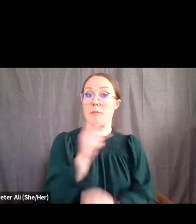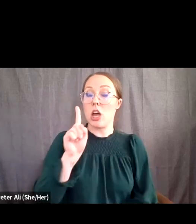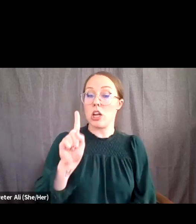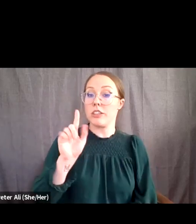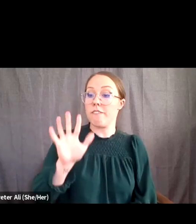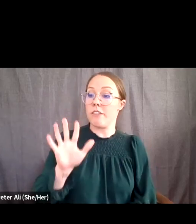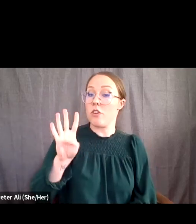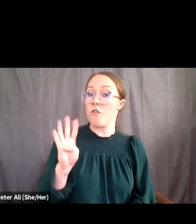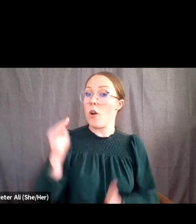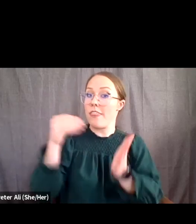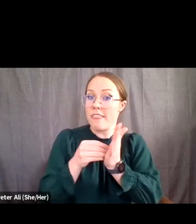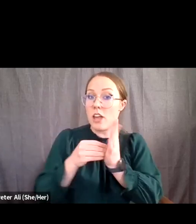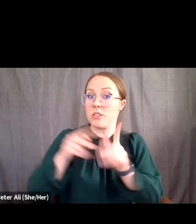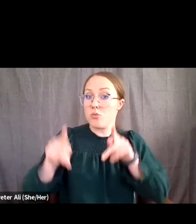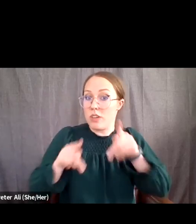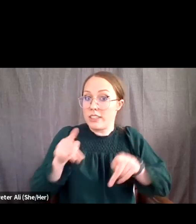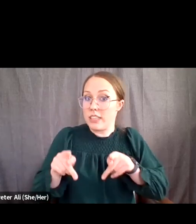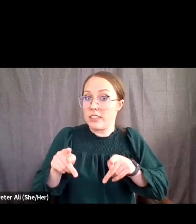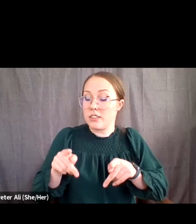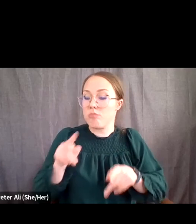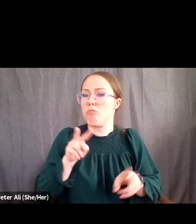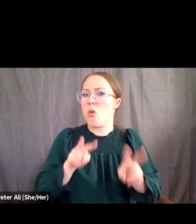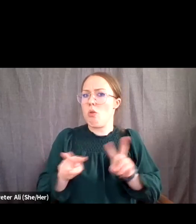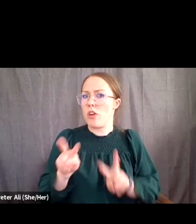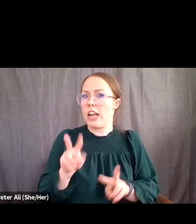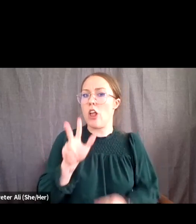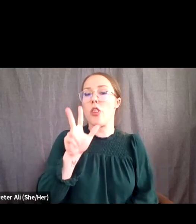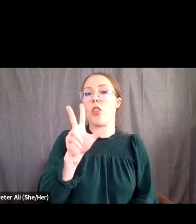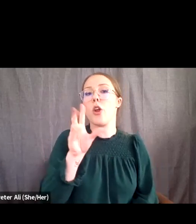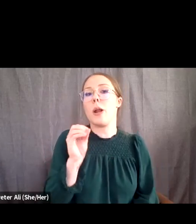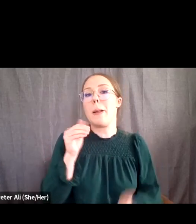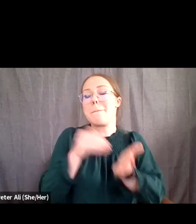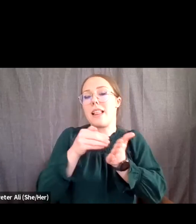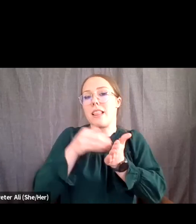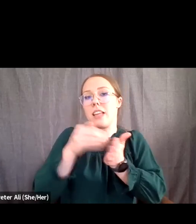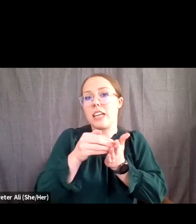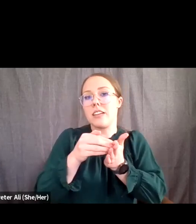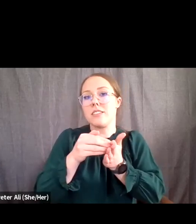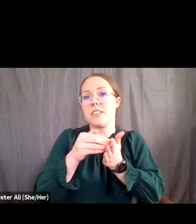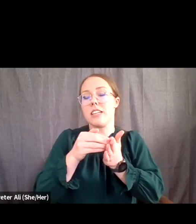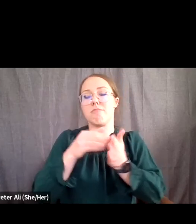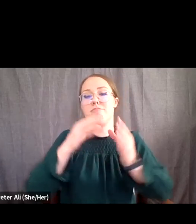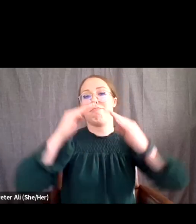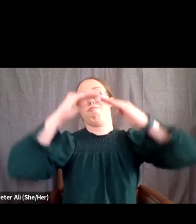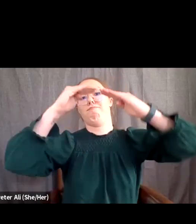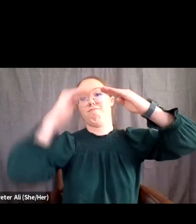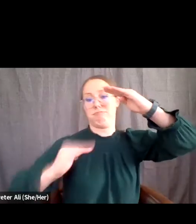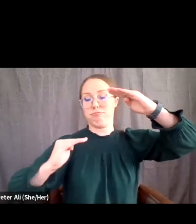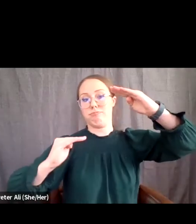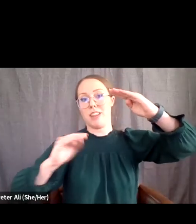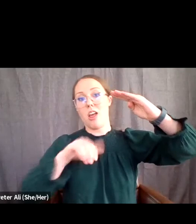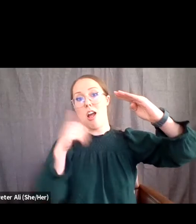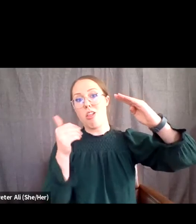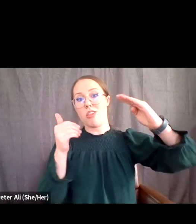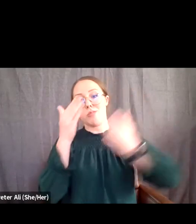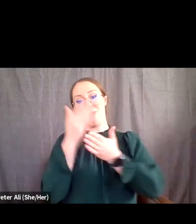154,000 residents, you're looking at $30 million of disinvestments that other parts of the city and